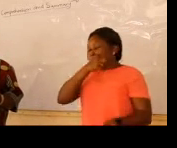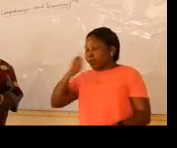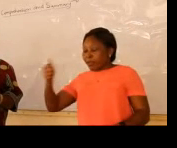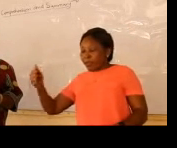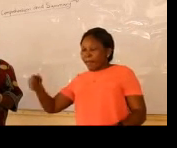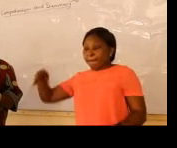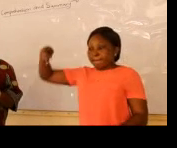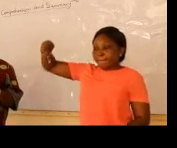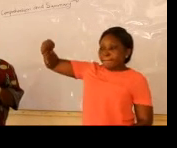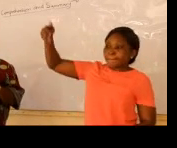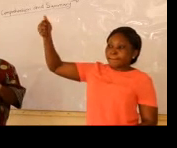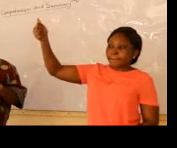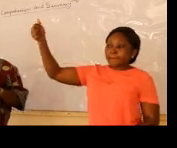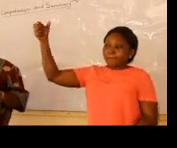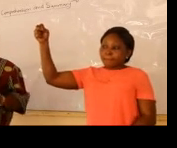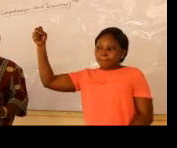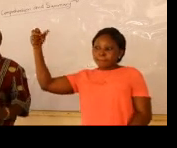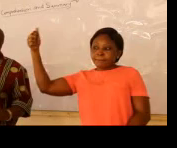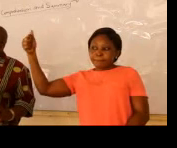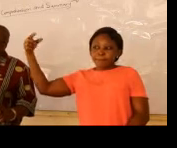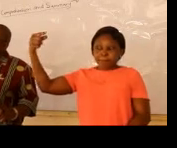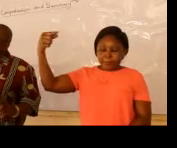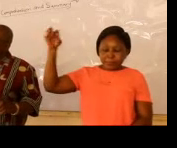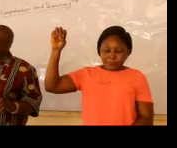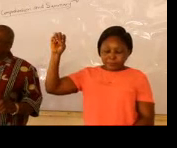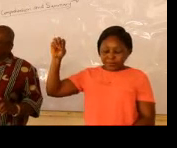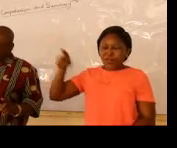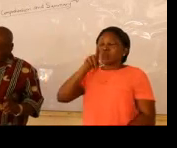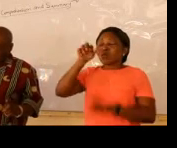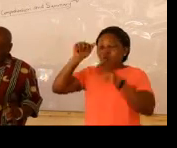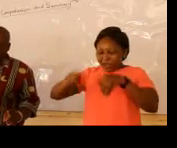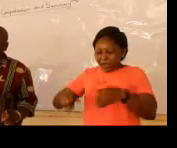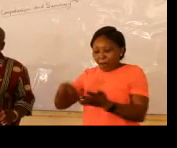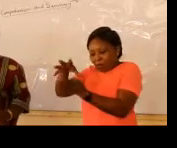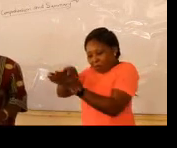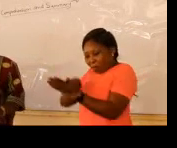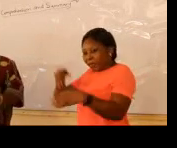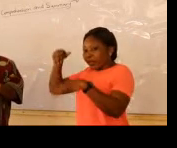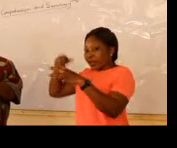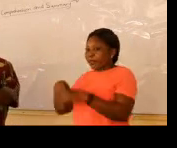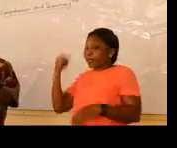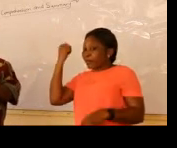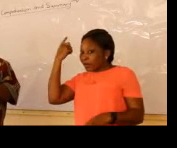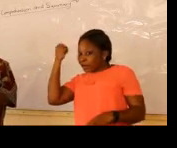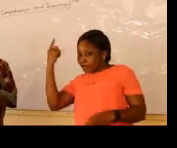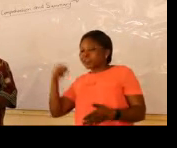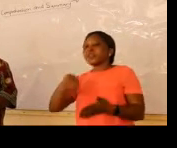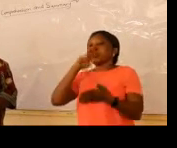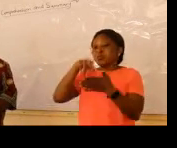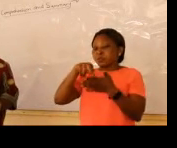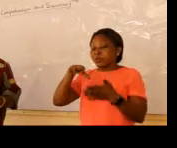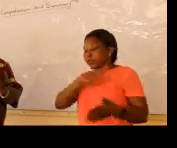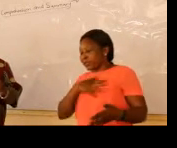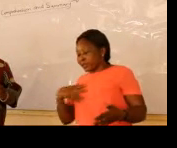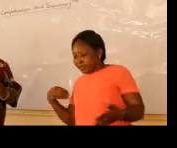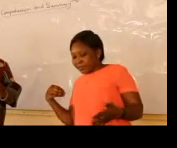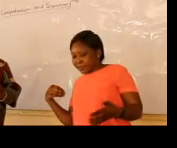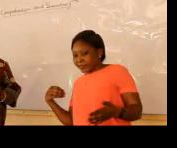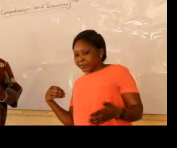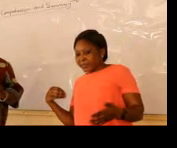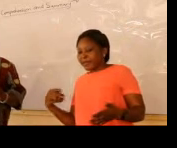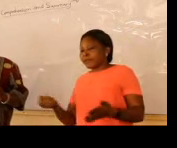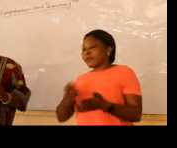anyhow. I repeat, in comprehension, you can lift anyhow. But in summary,